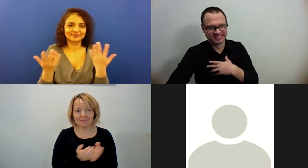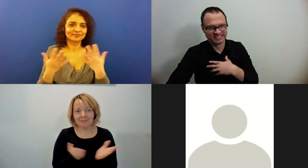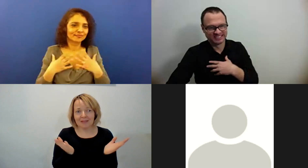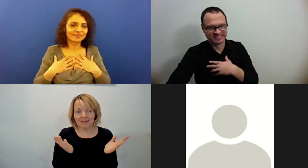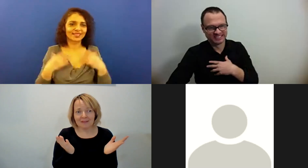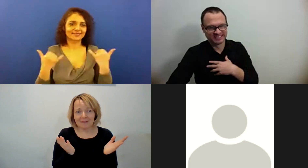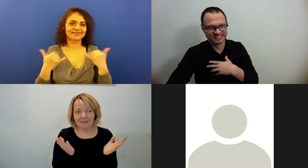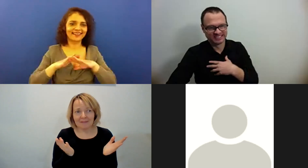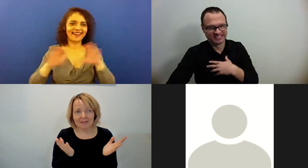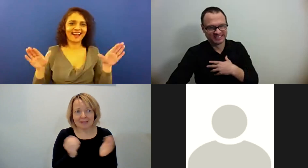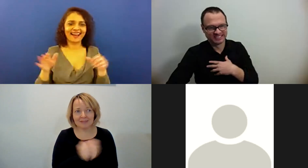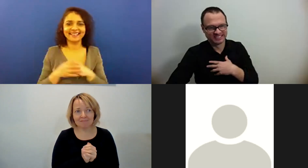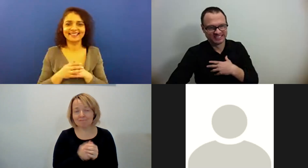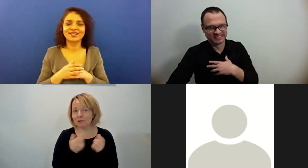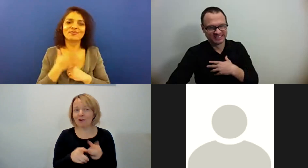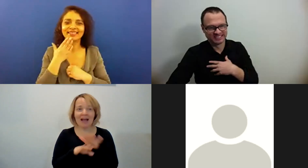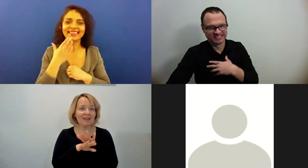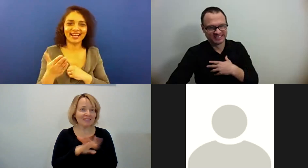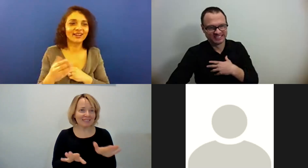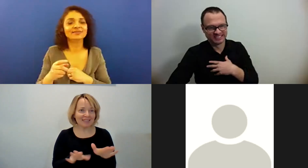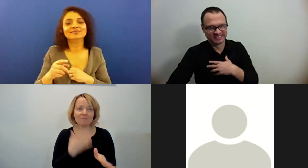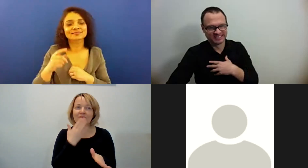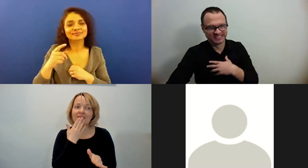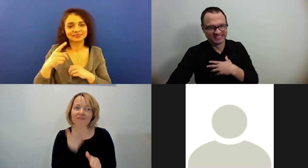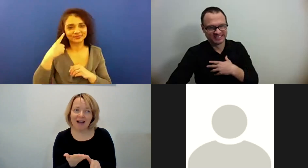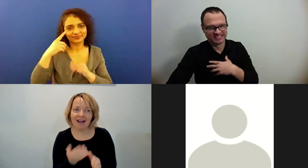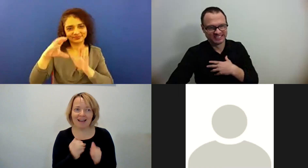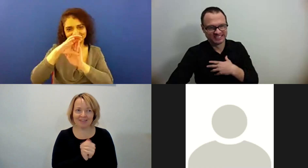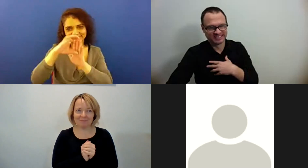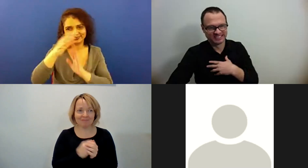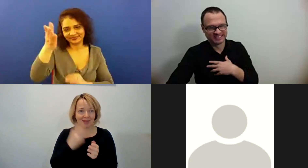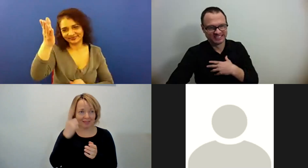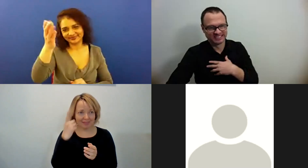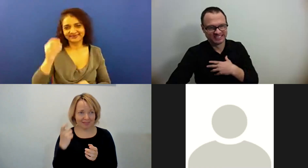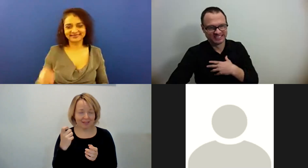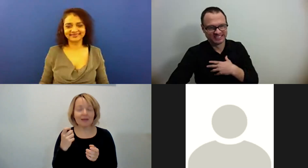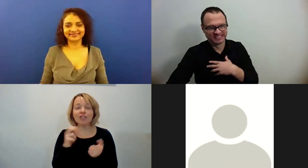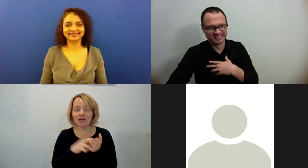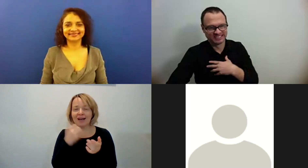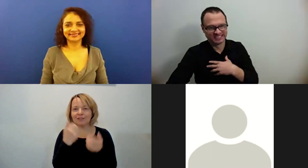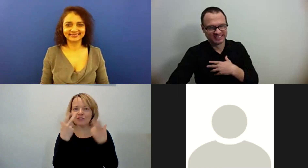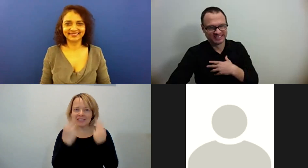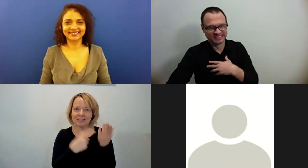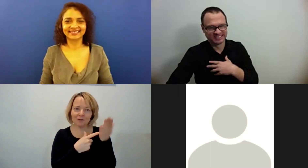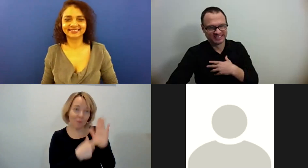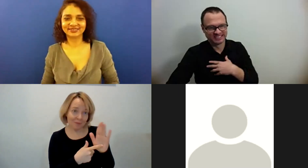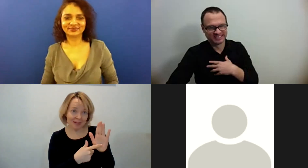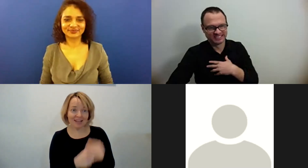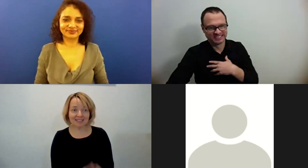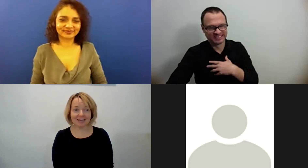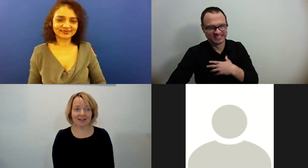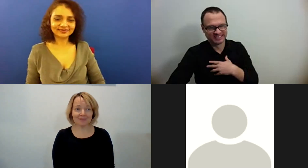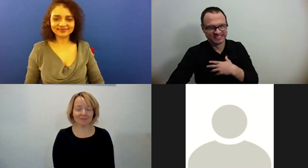aware or proud of their deafness. So I think I've come to my end of my presentation. Thank you so much. Can you show the